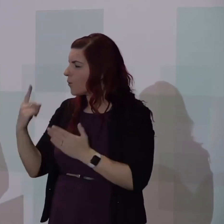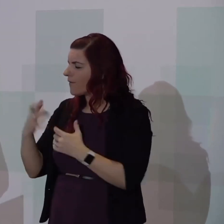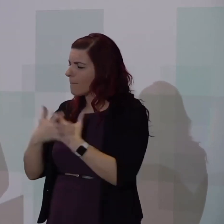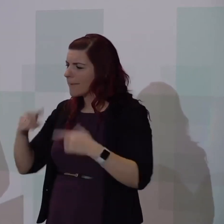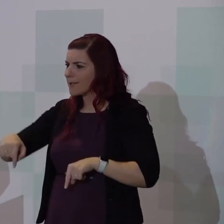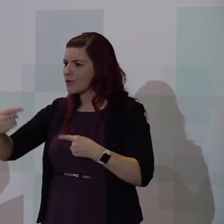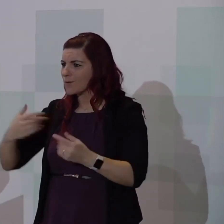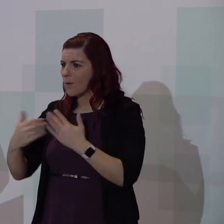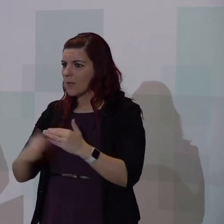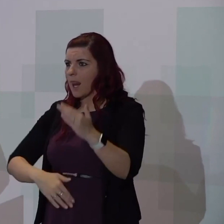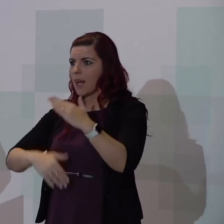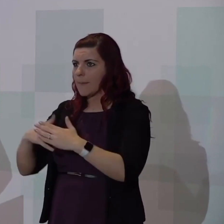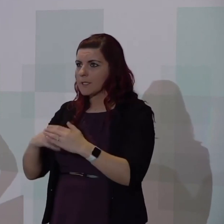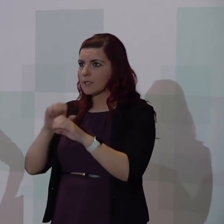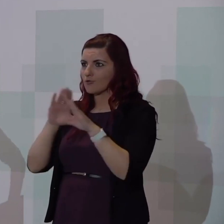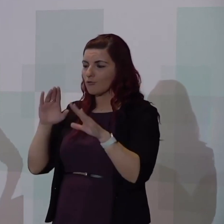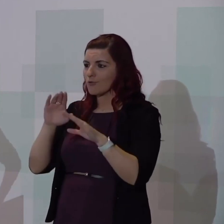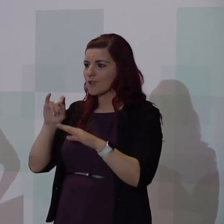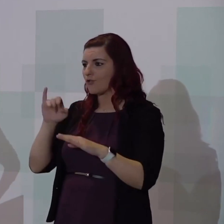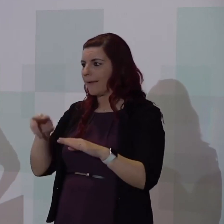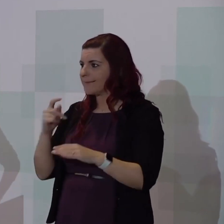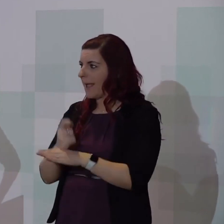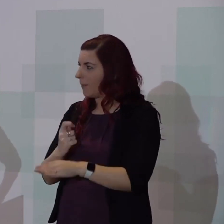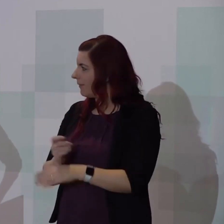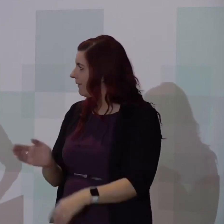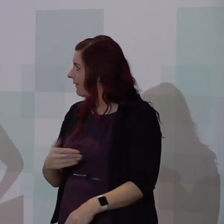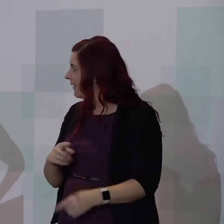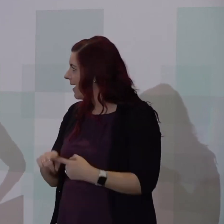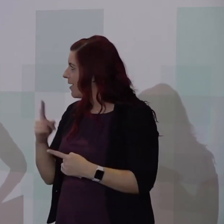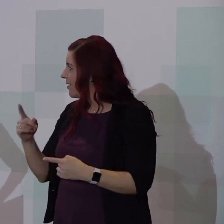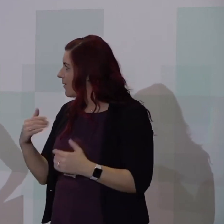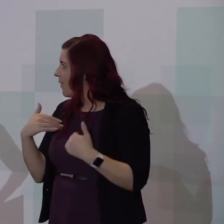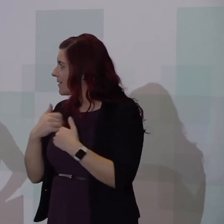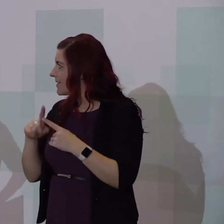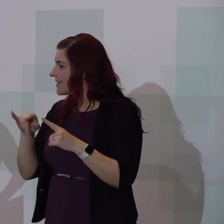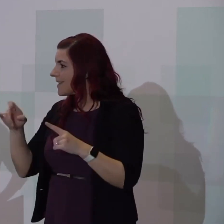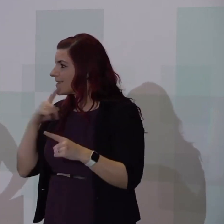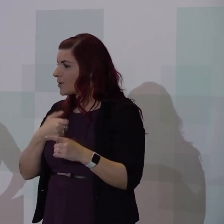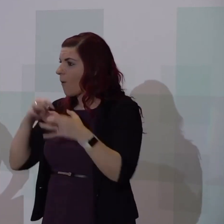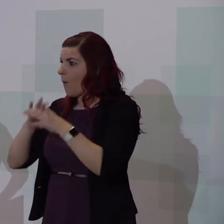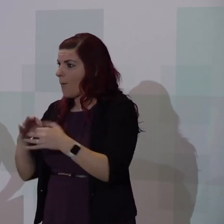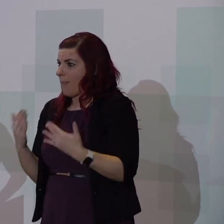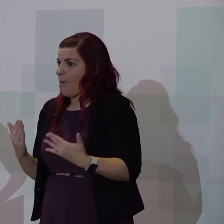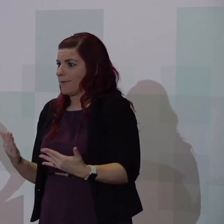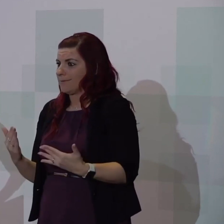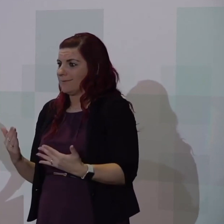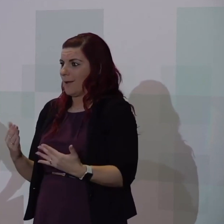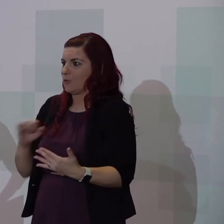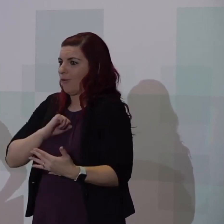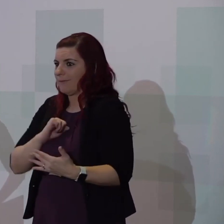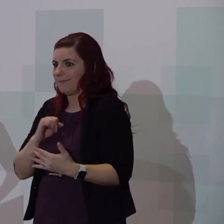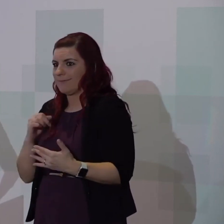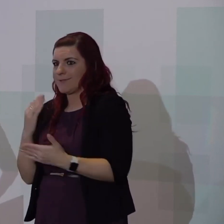challenges is limiting screen time. And a word to Denise is probably at home doing that at the moment.